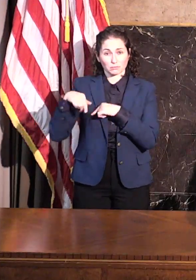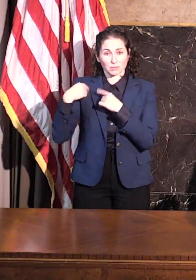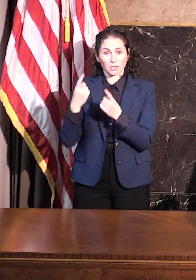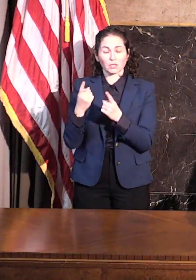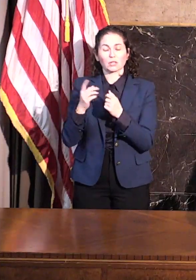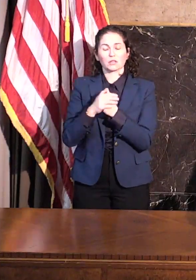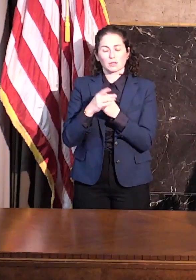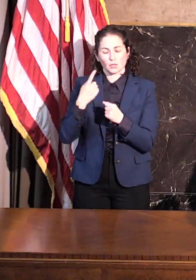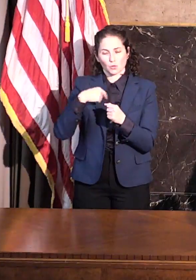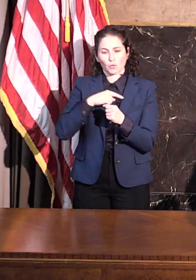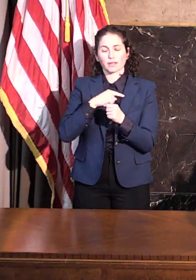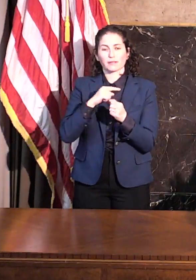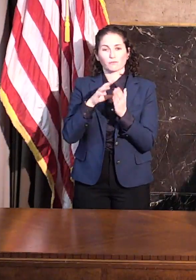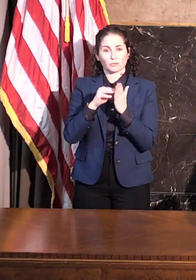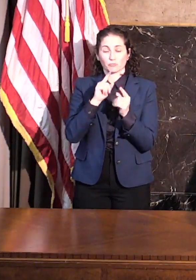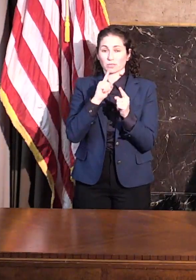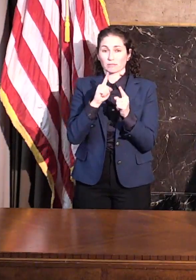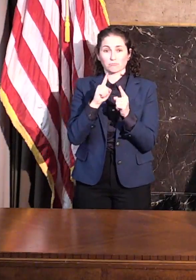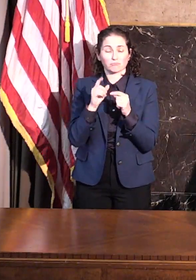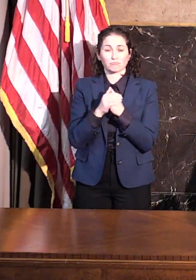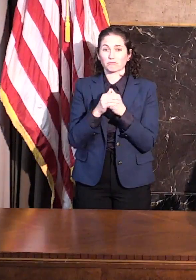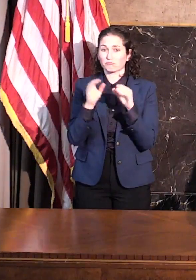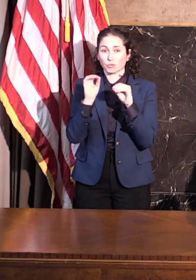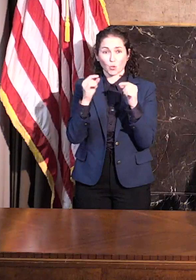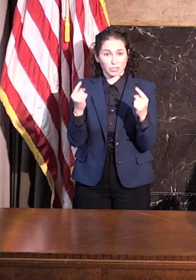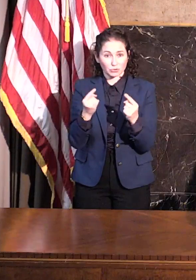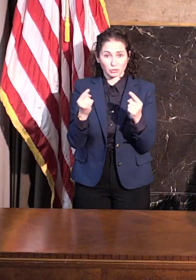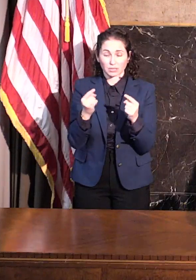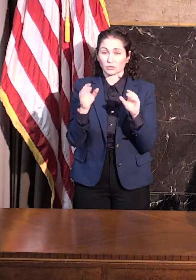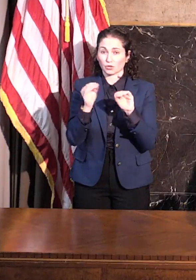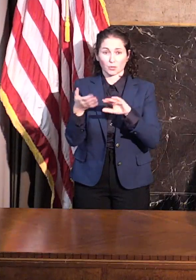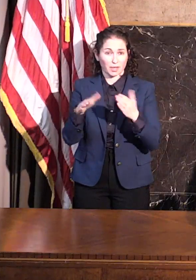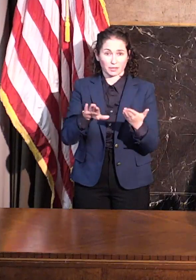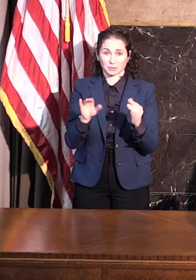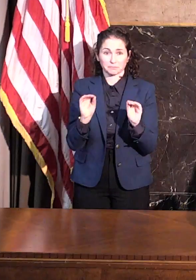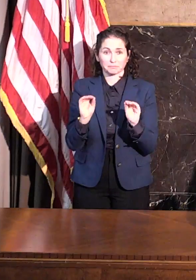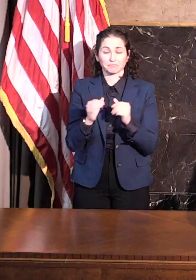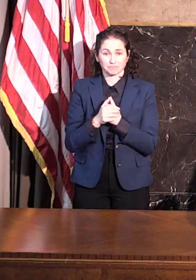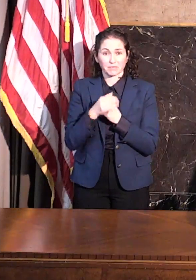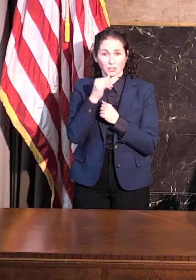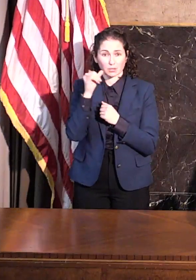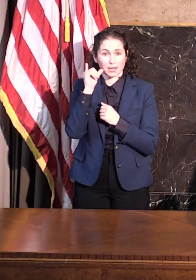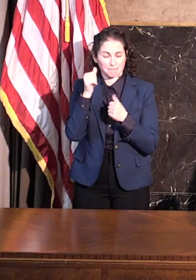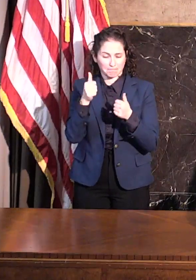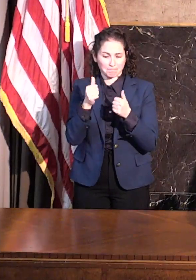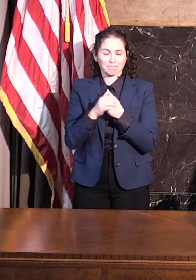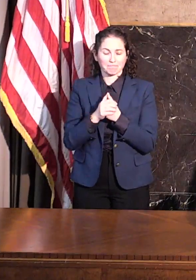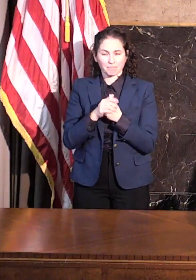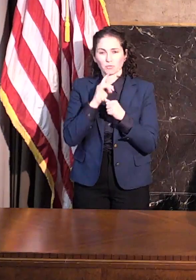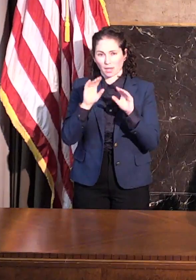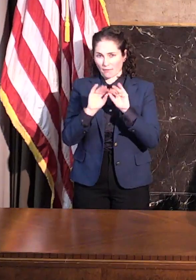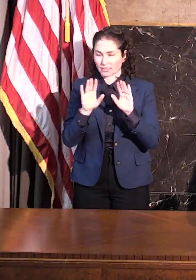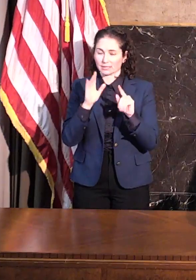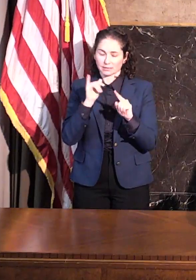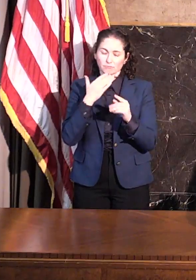local emergency responders. No parish has declared a disaster and no parish has requested assistance from the